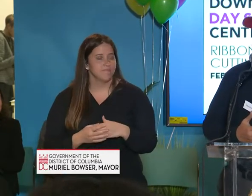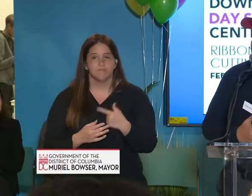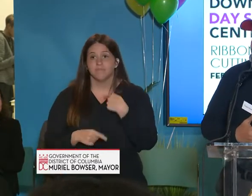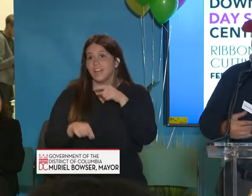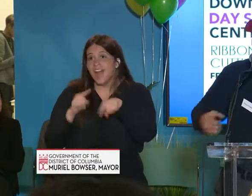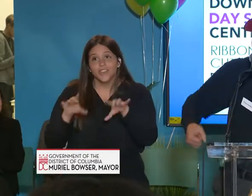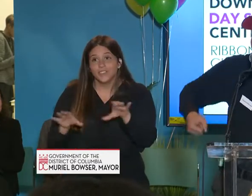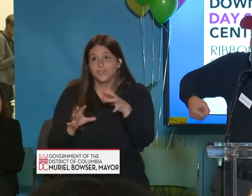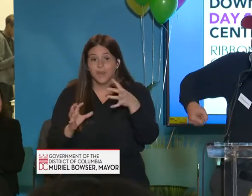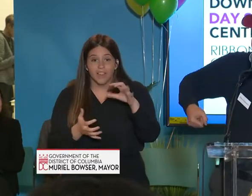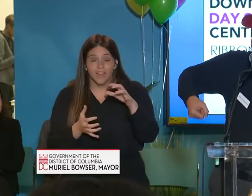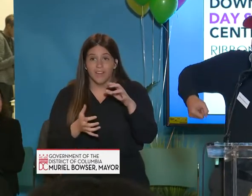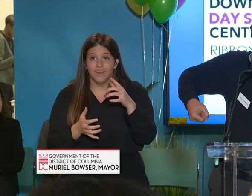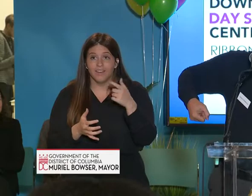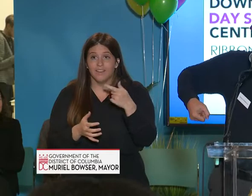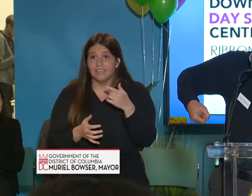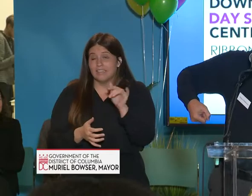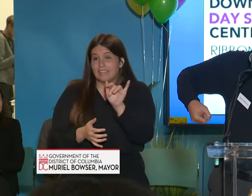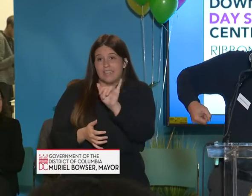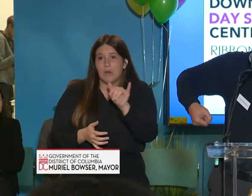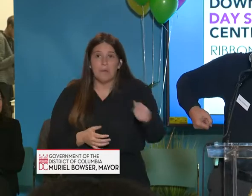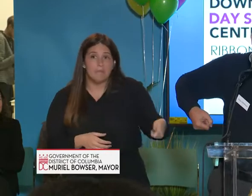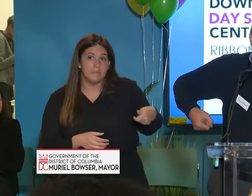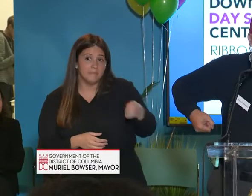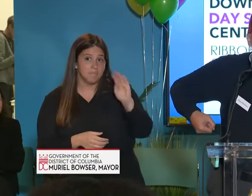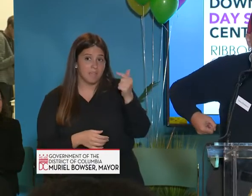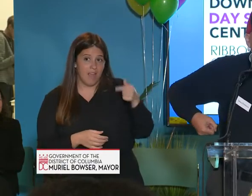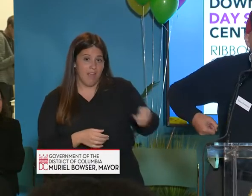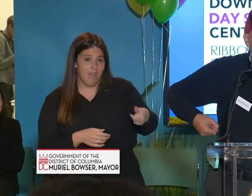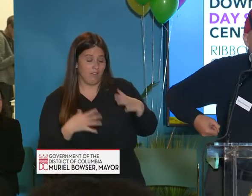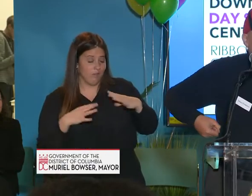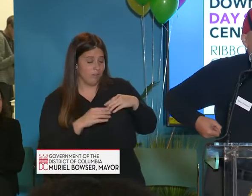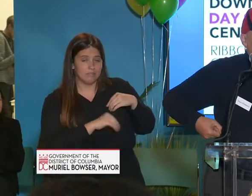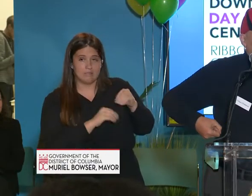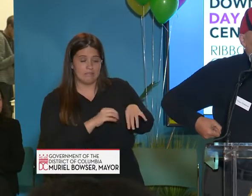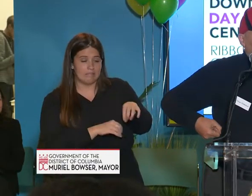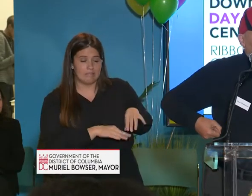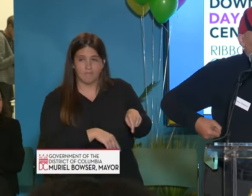I couldn't do my laundry. All I had was a little Murray's bag.